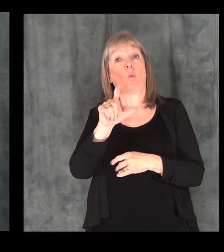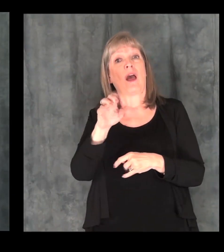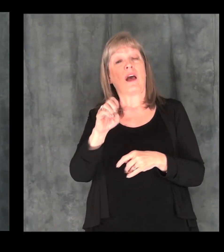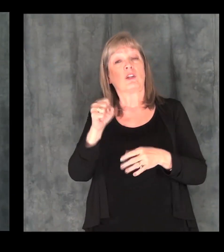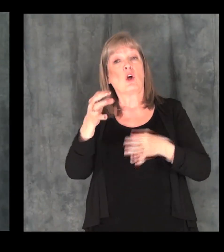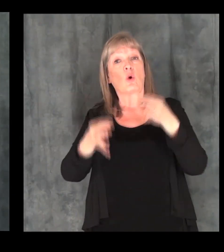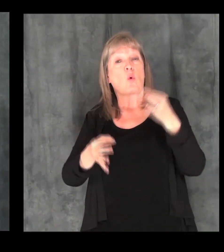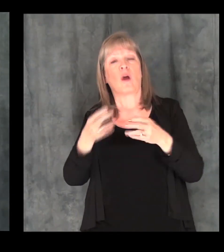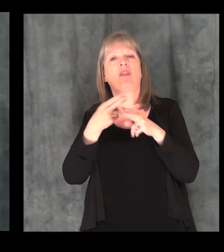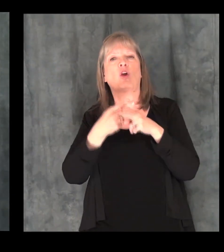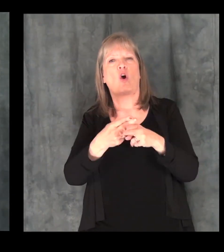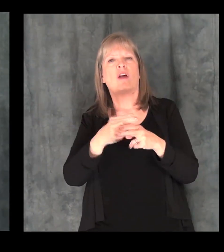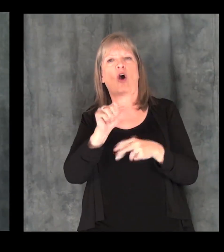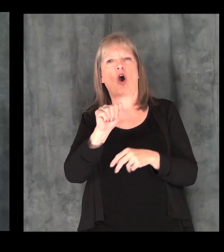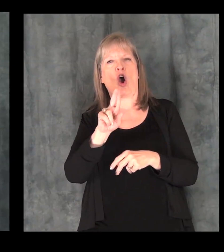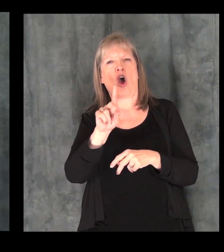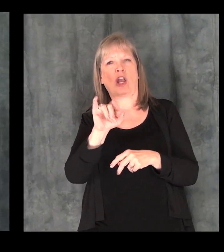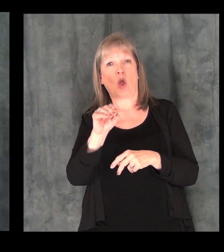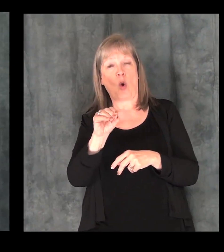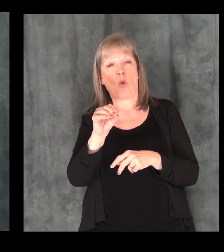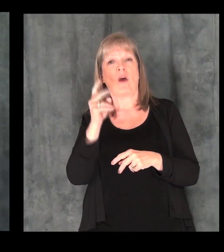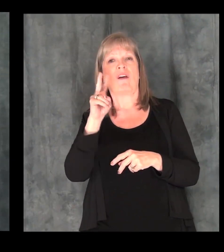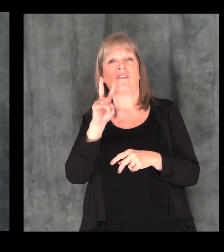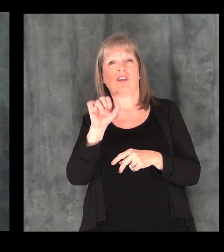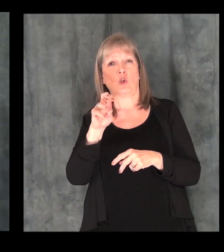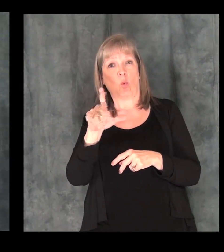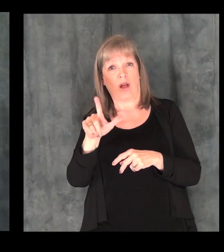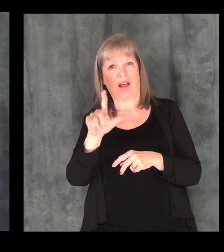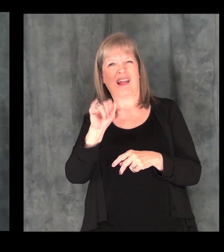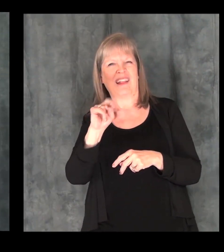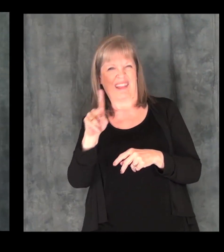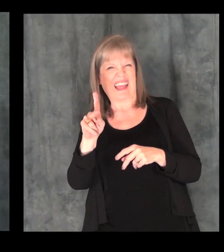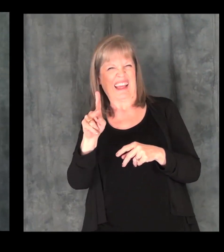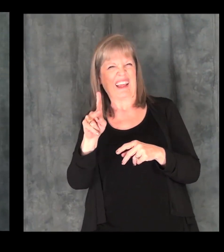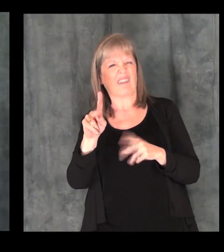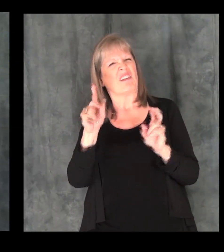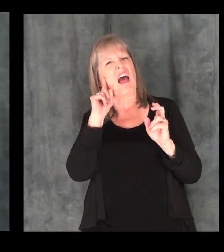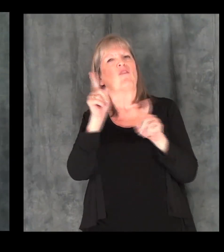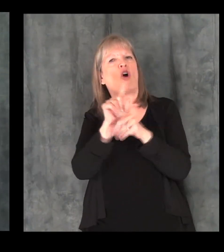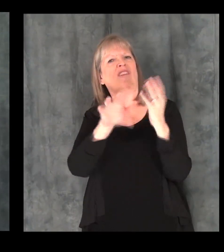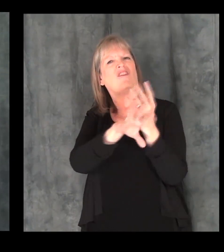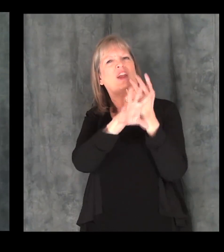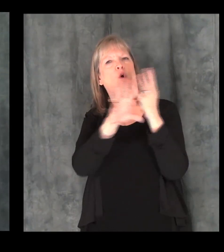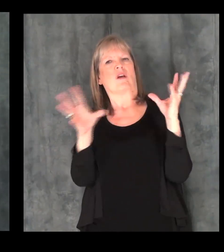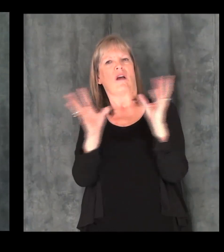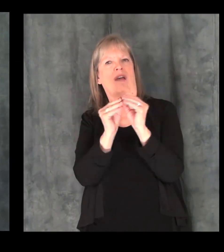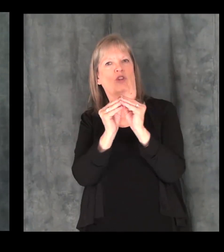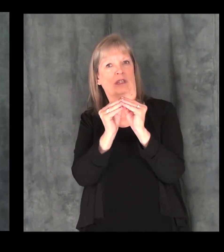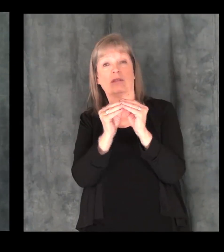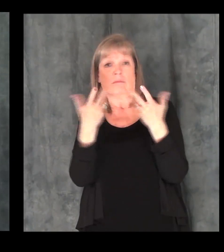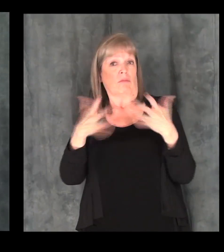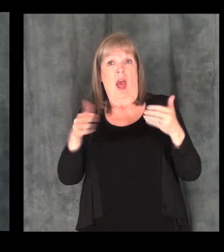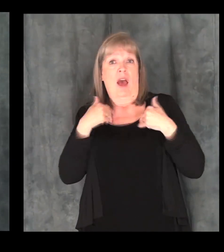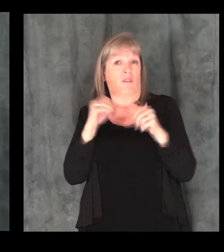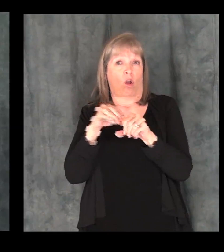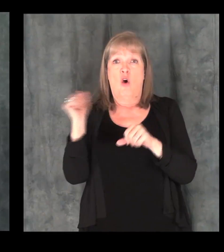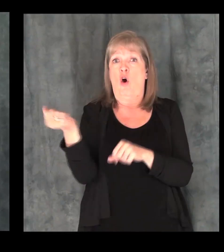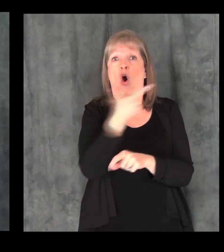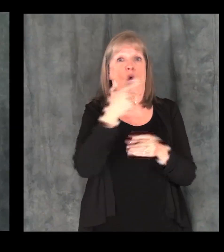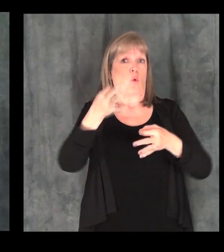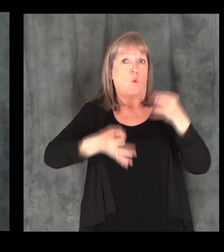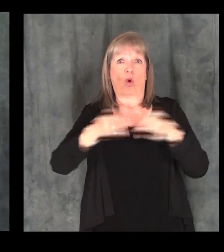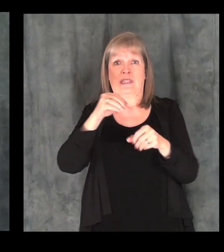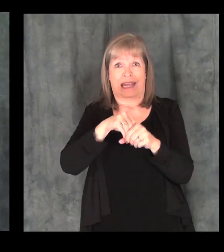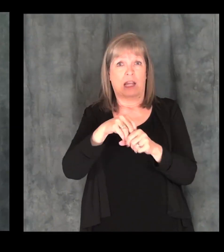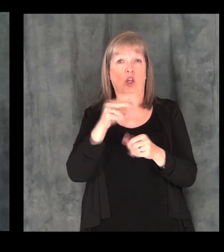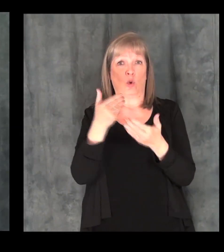an audio-visual link. It's a video conference system, and it's embedded within all of the courts throughout the state of New